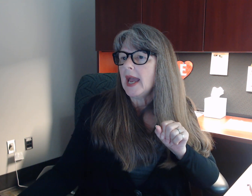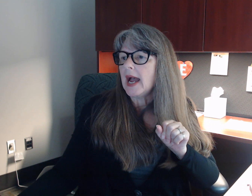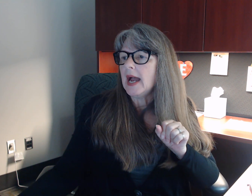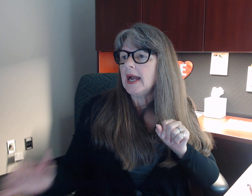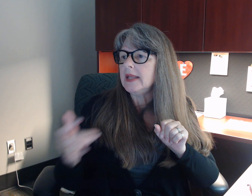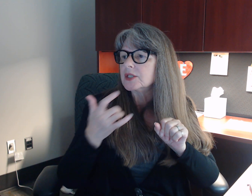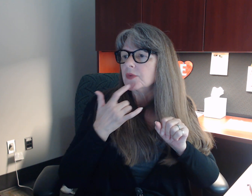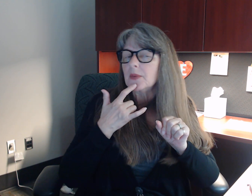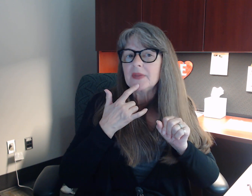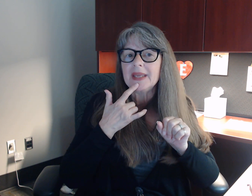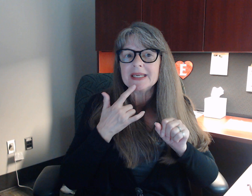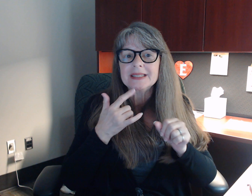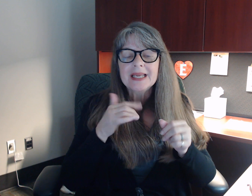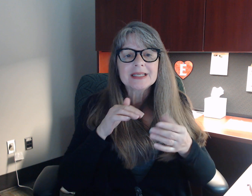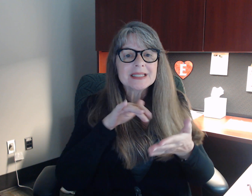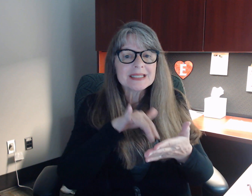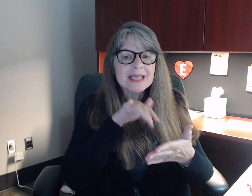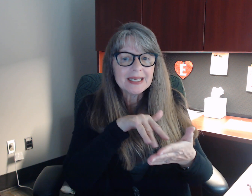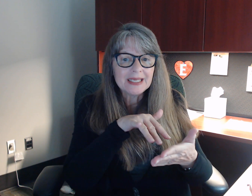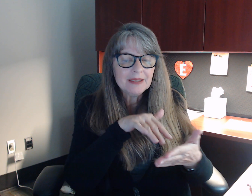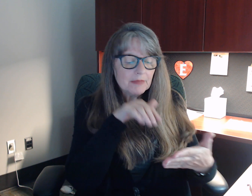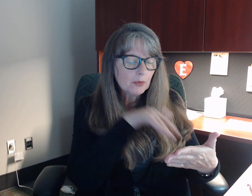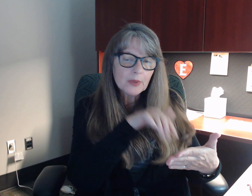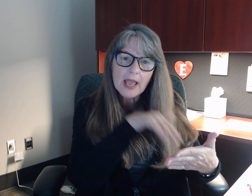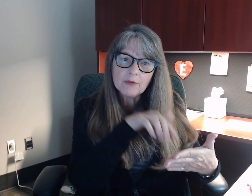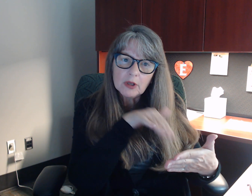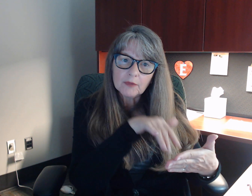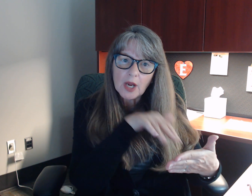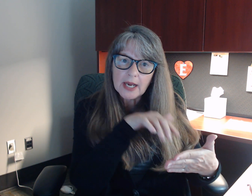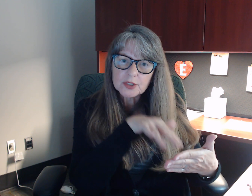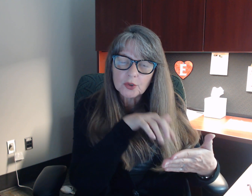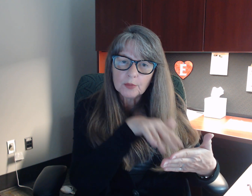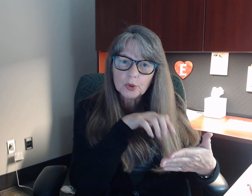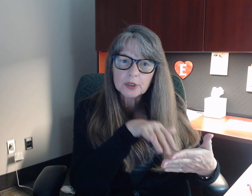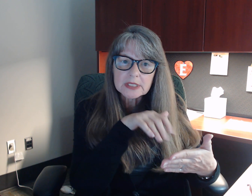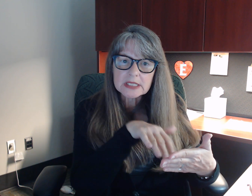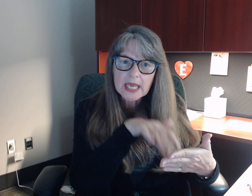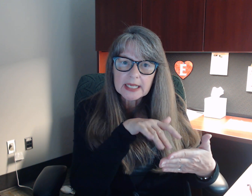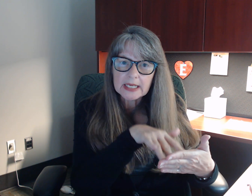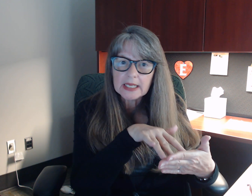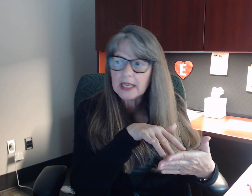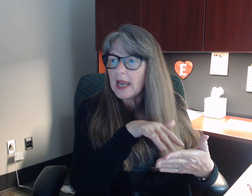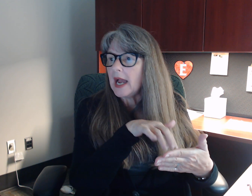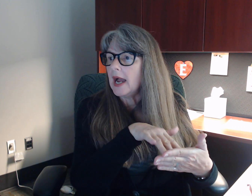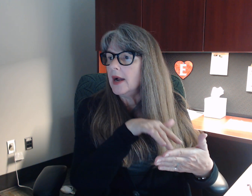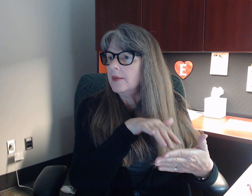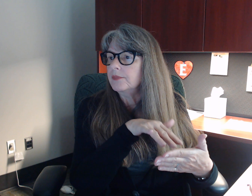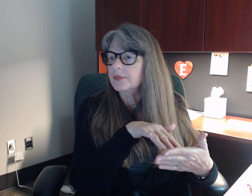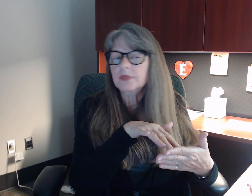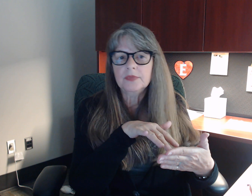that. And so that way they can study. Remember, we have all of our eyes on our book and study the